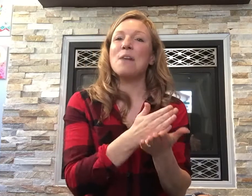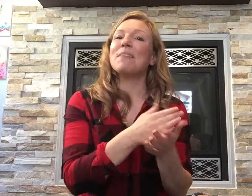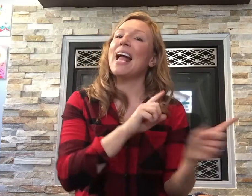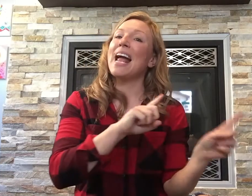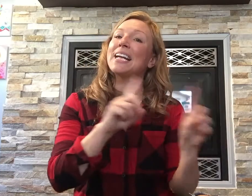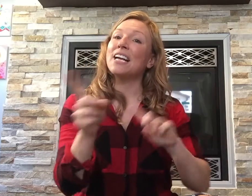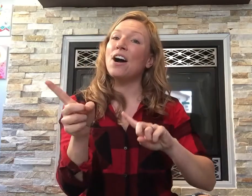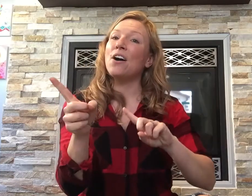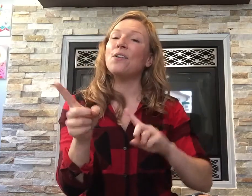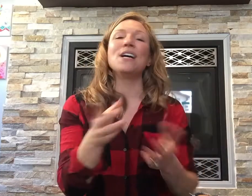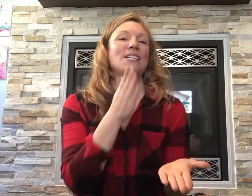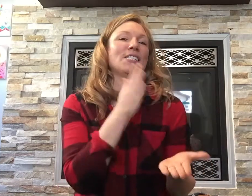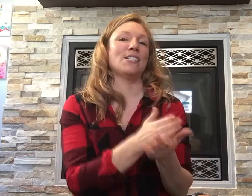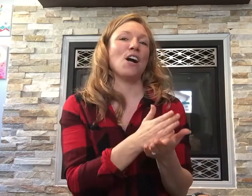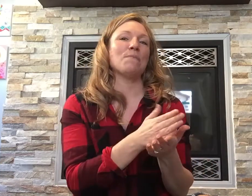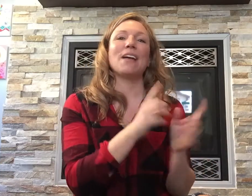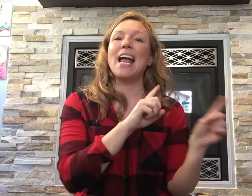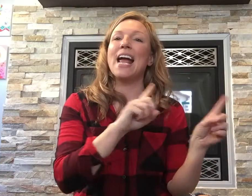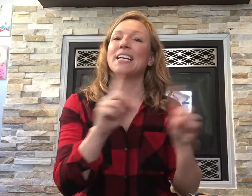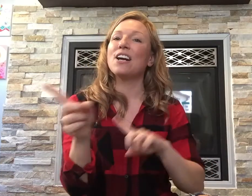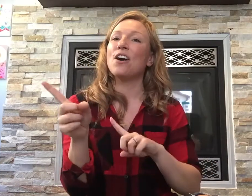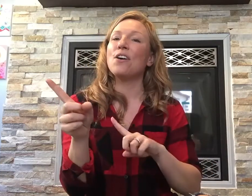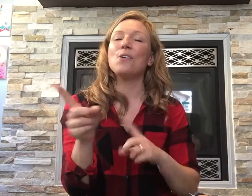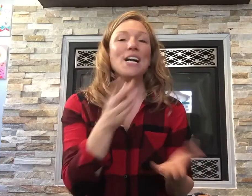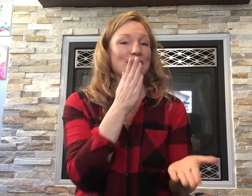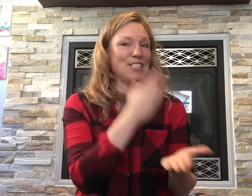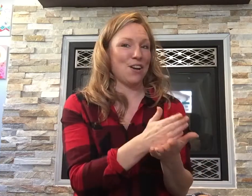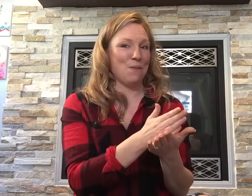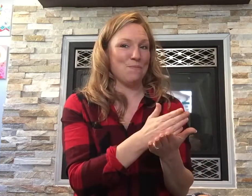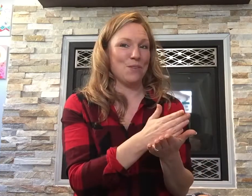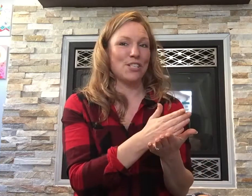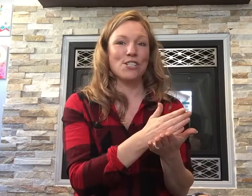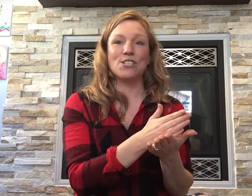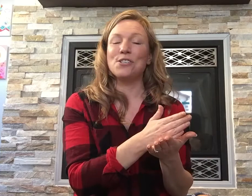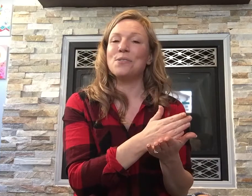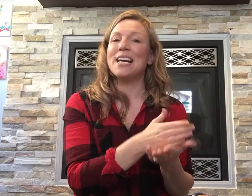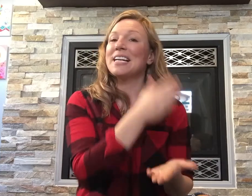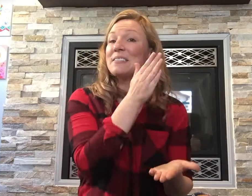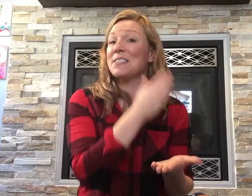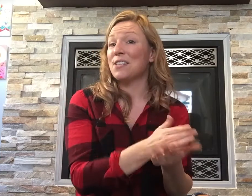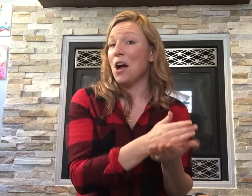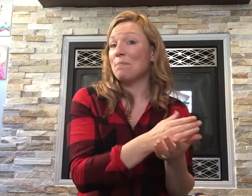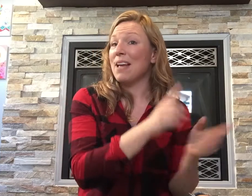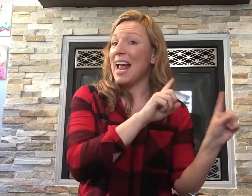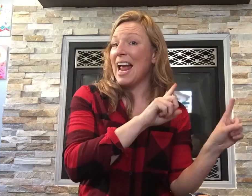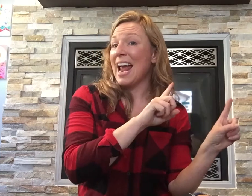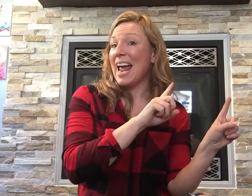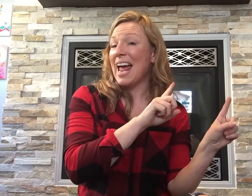Stop and go, stop and go, stop what you're doing, stop And